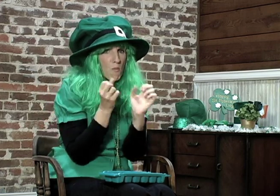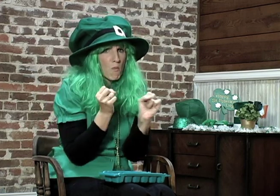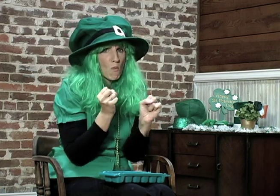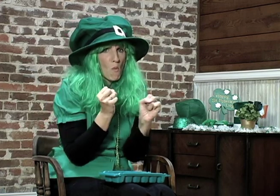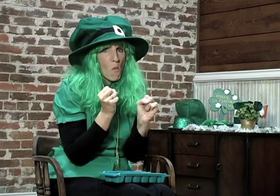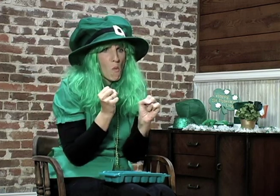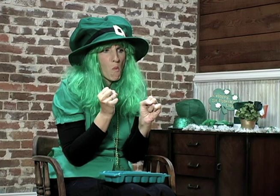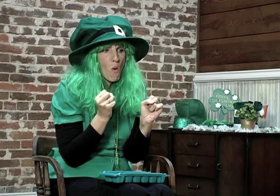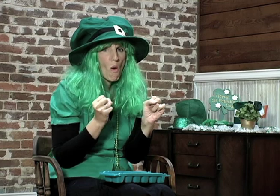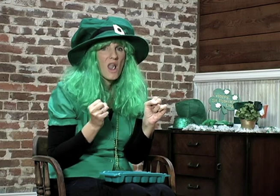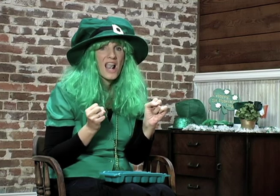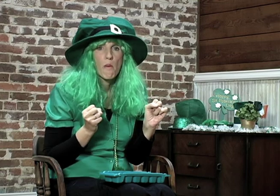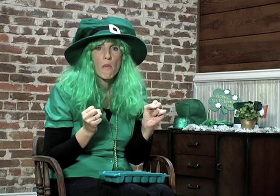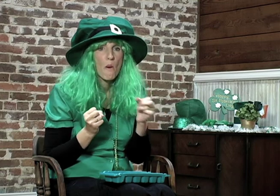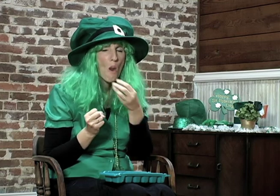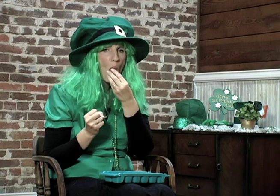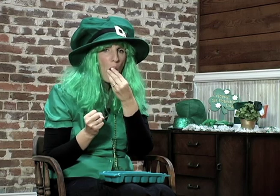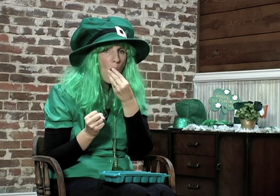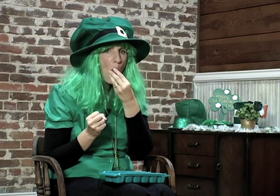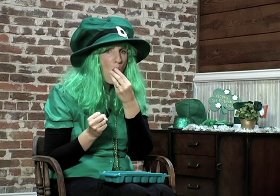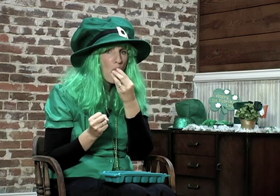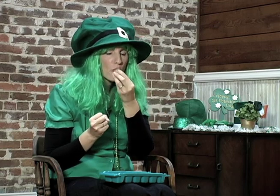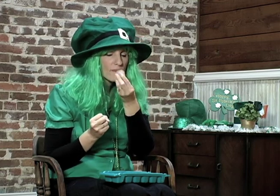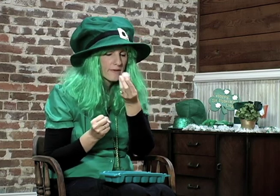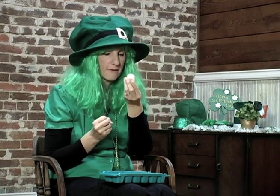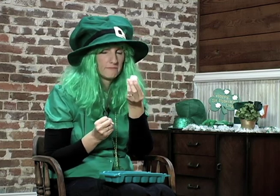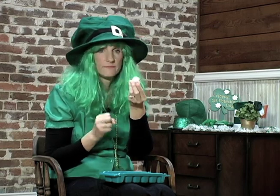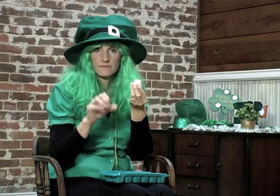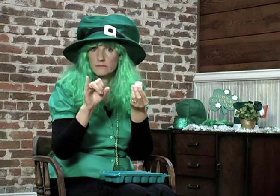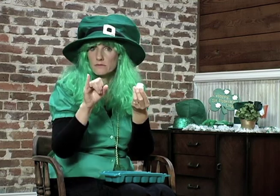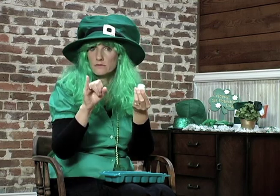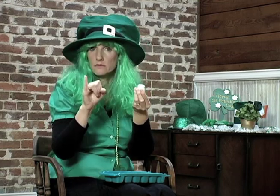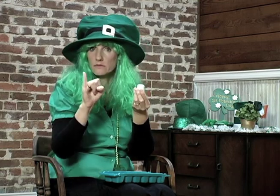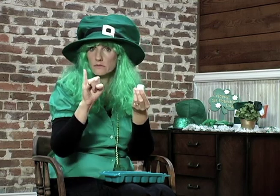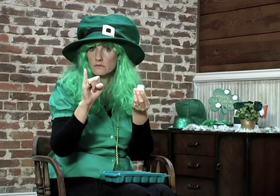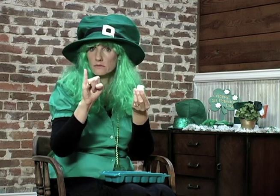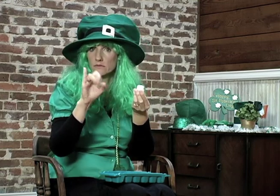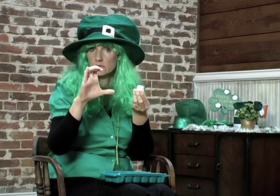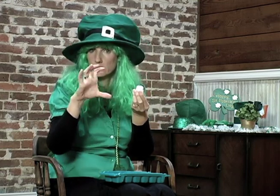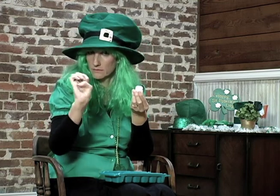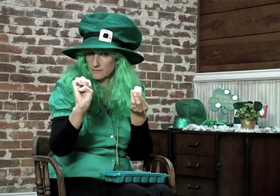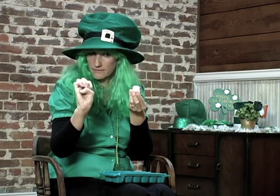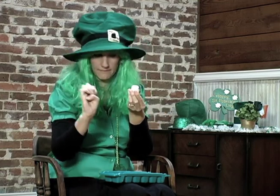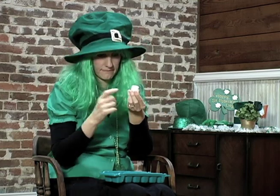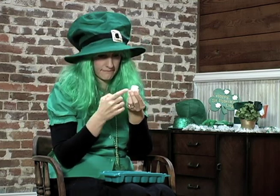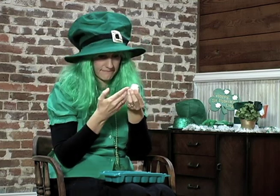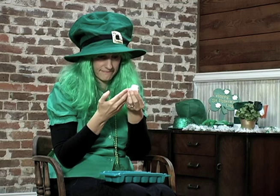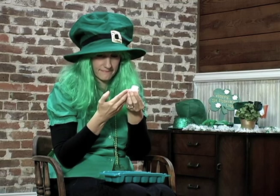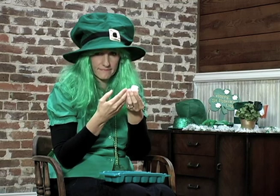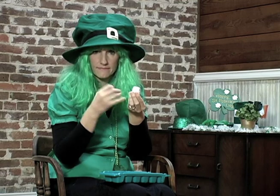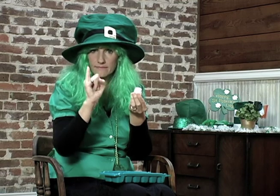Ooh, it's cold. Ice.